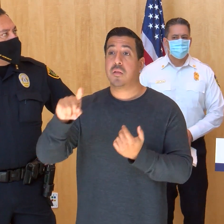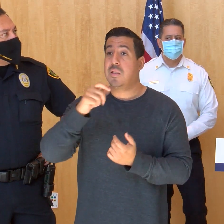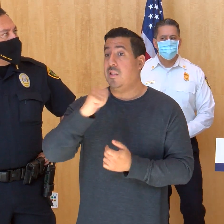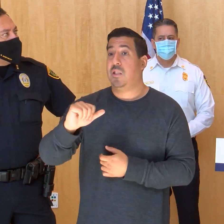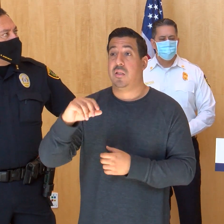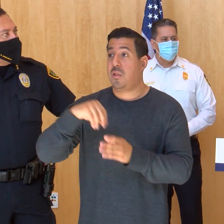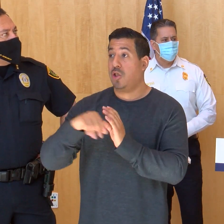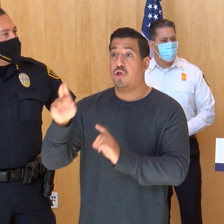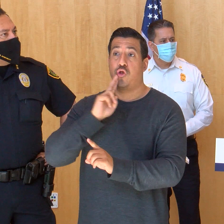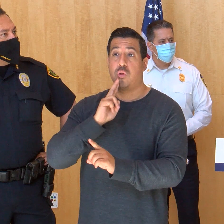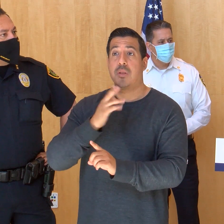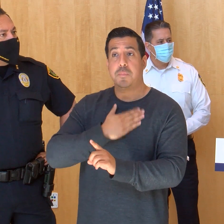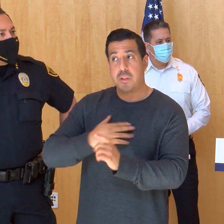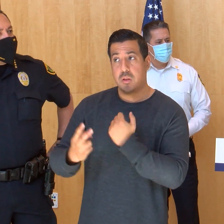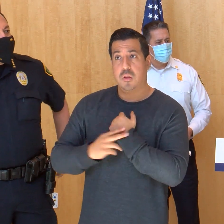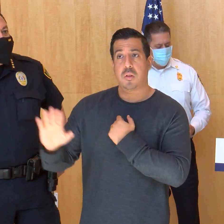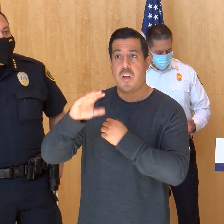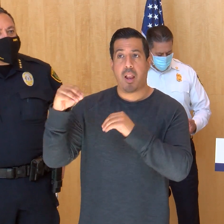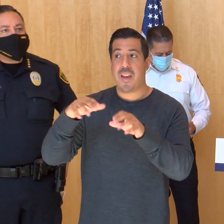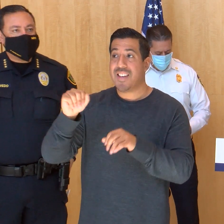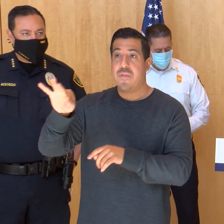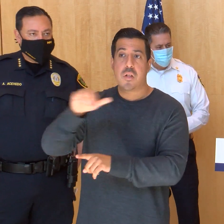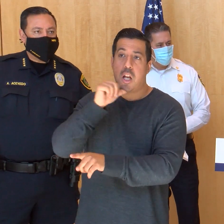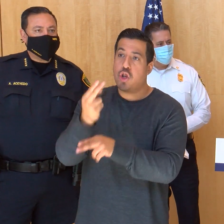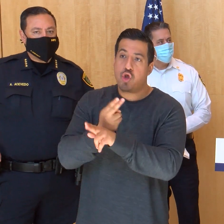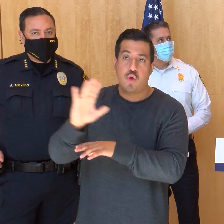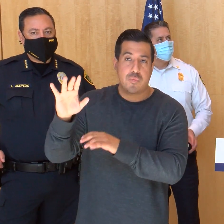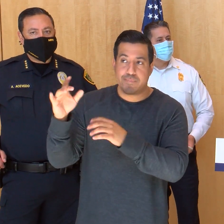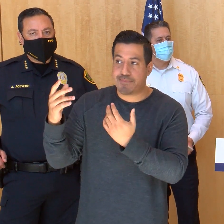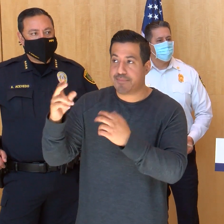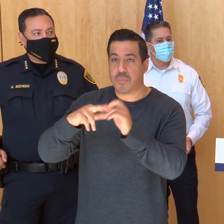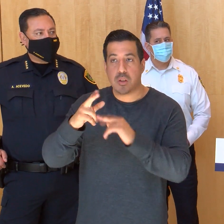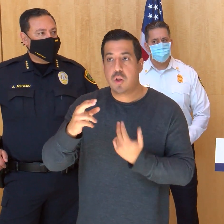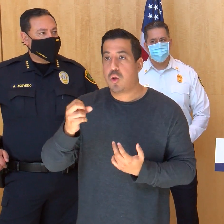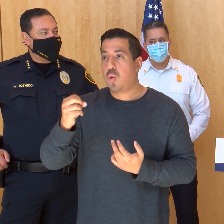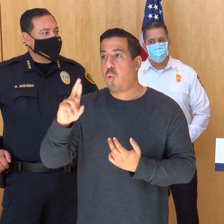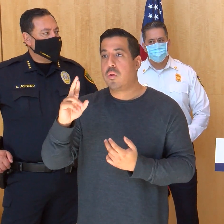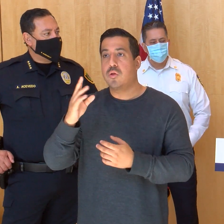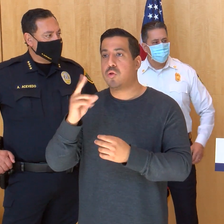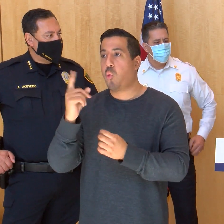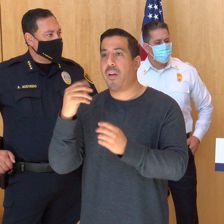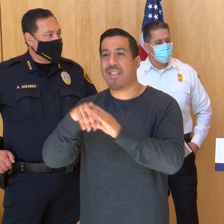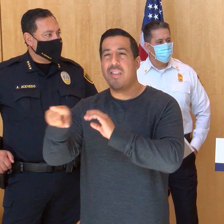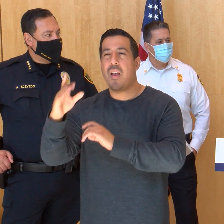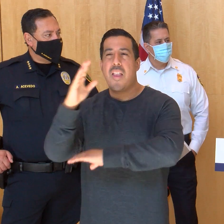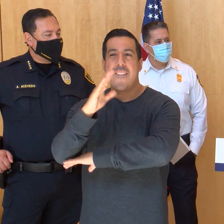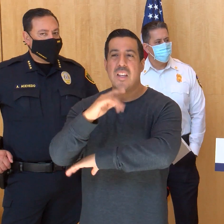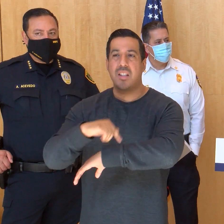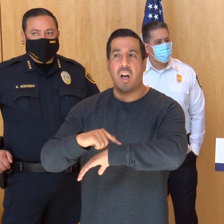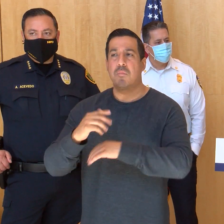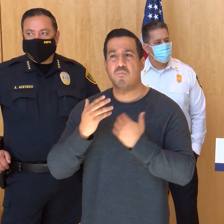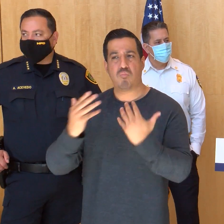in the city of Houston, that are not being utilized, occupied, especially in the evening times,